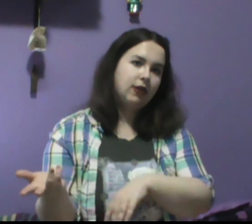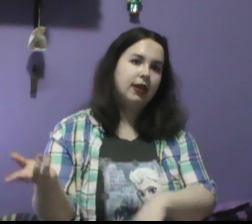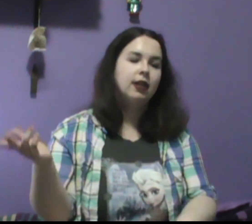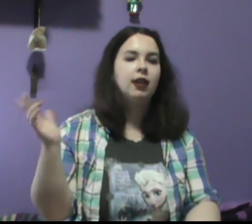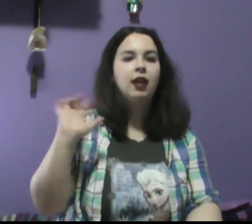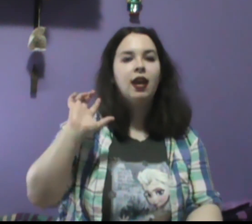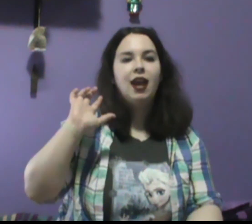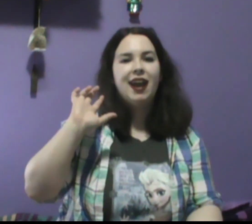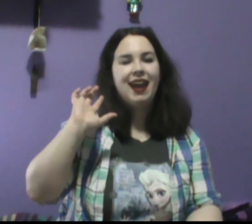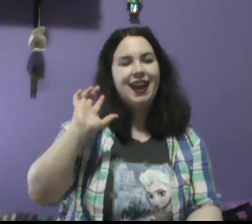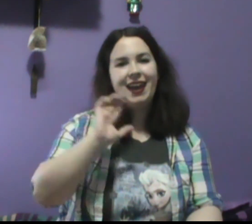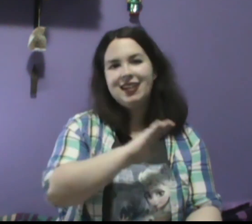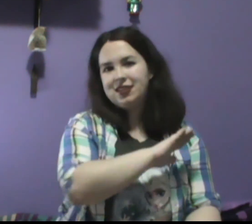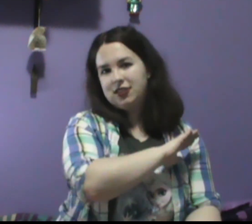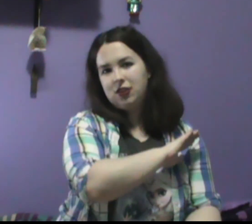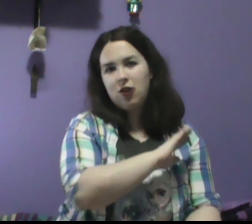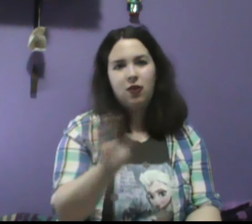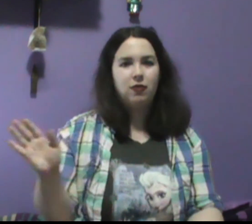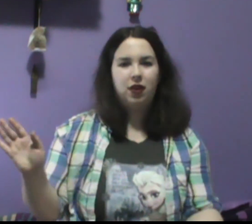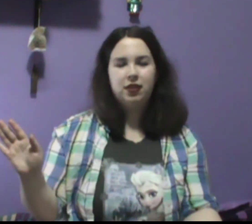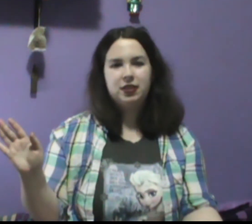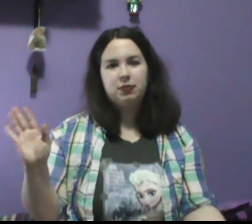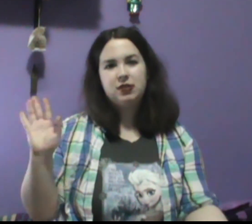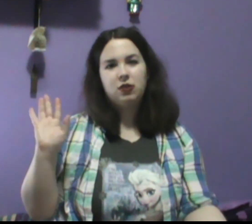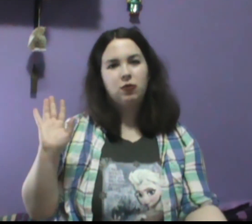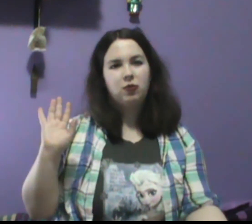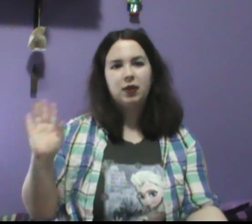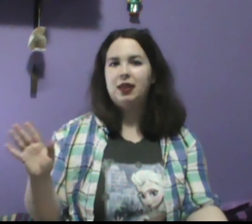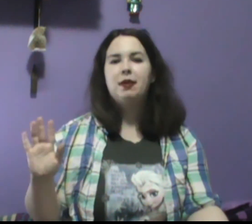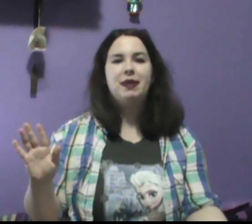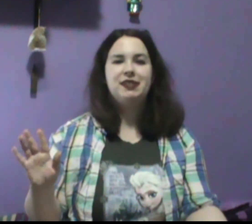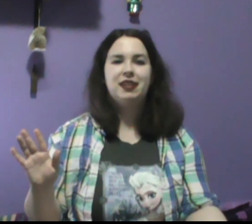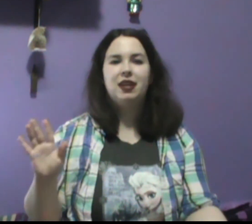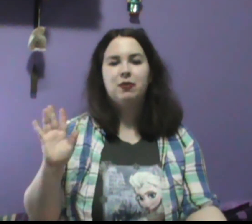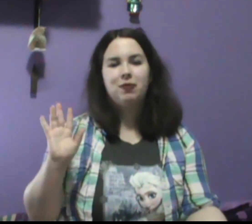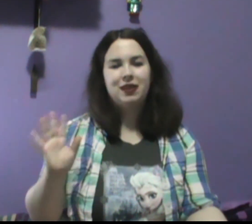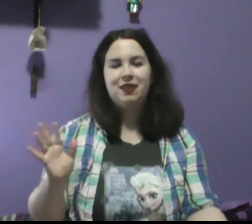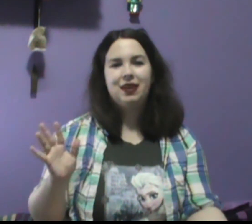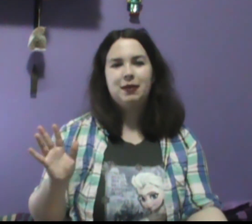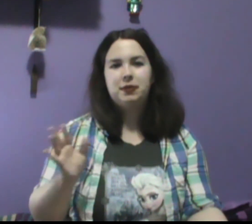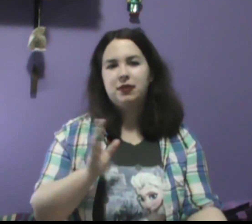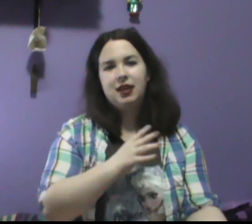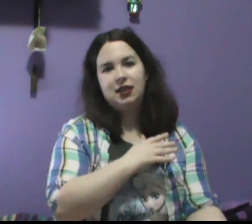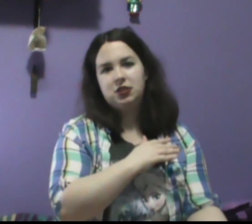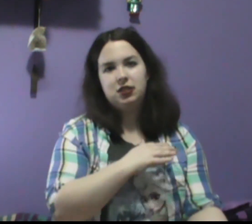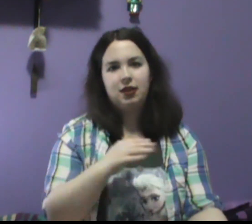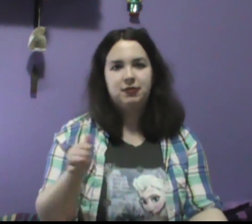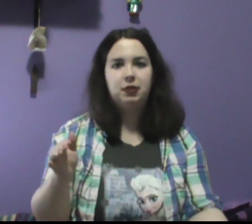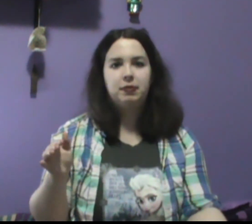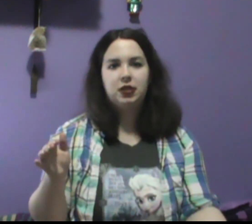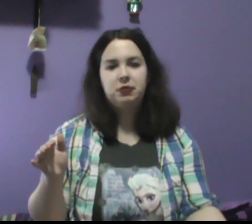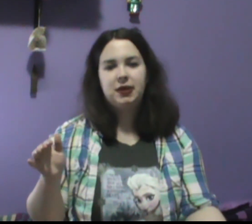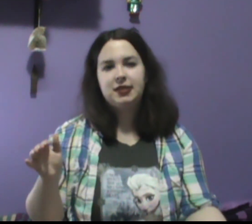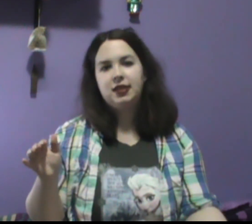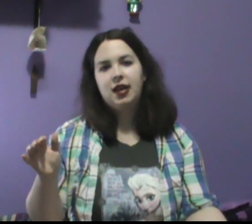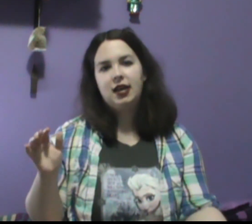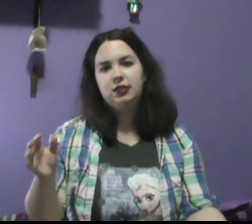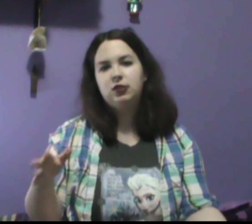great. And just overall, this was a really amazing and really great episode that I just loved so much because it had so